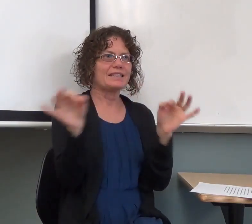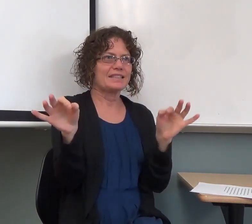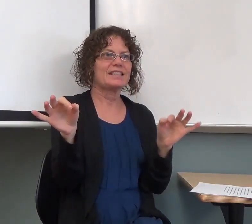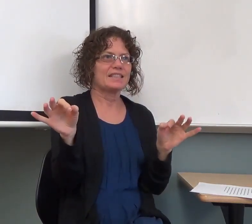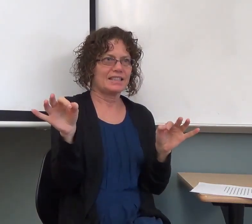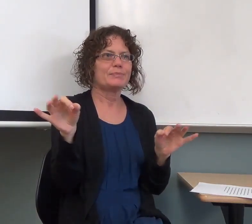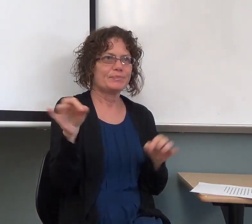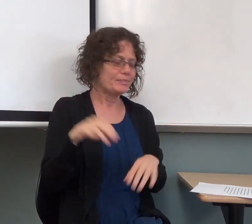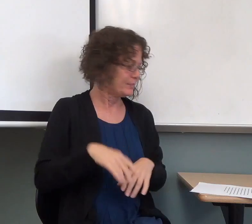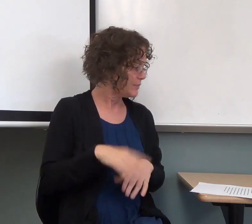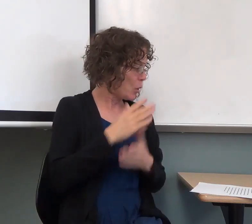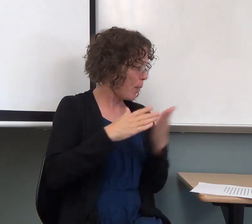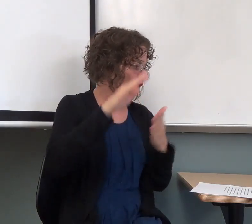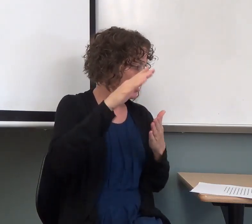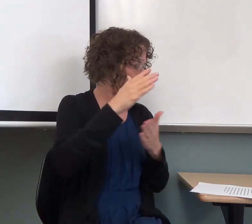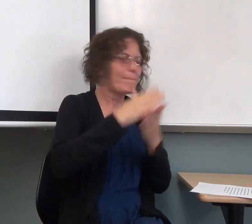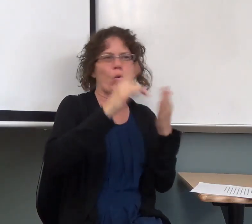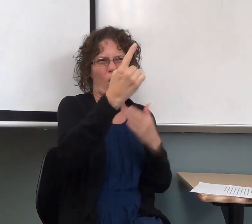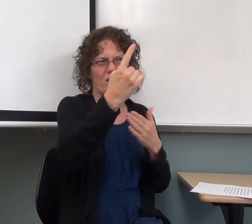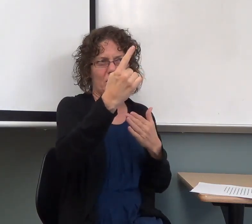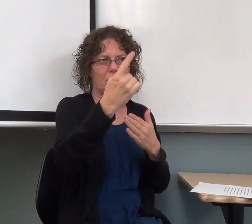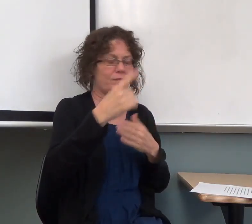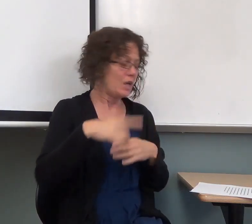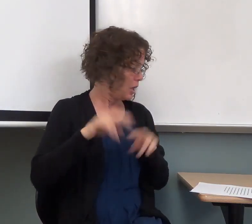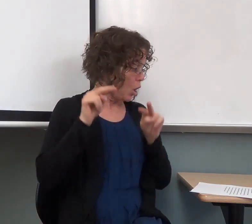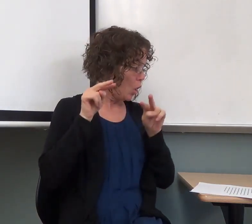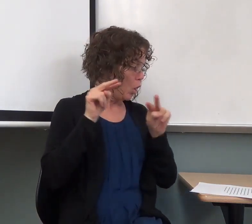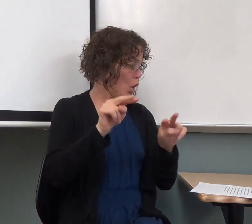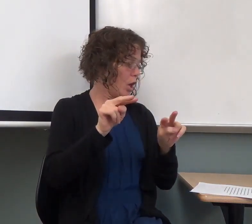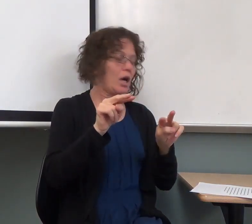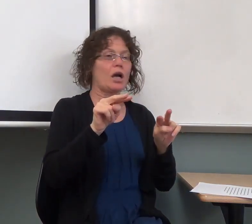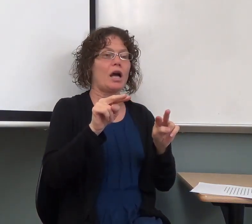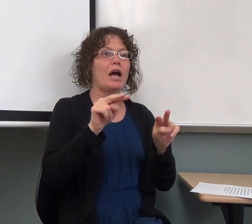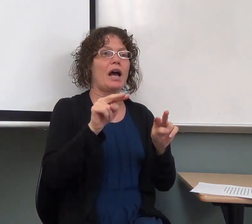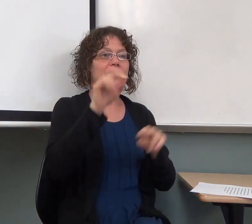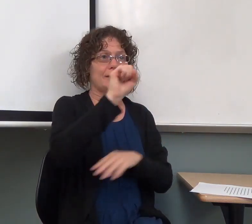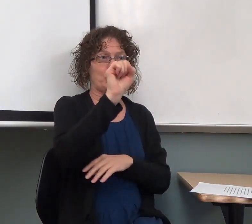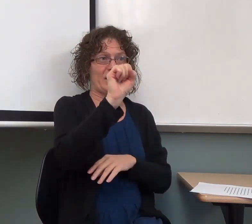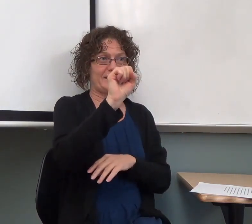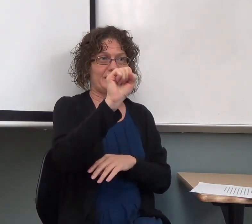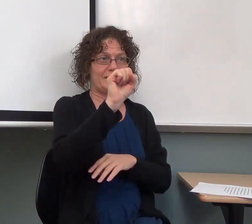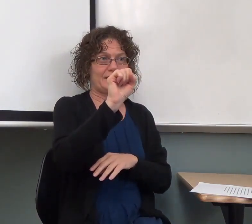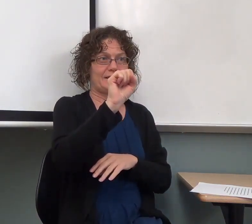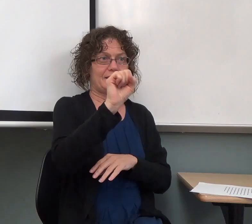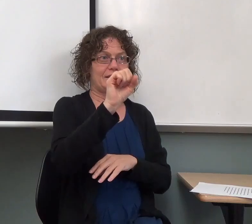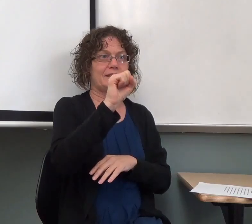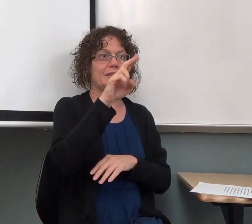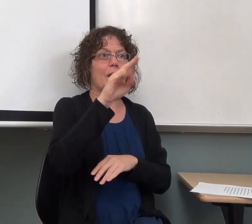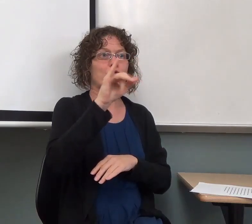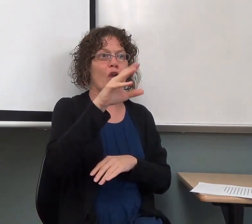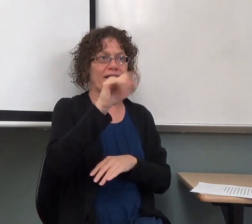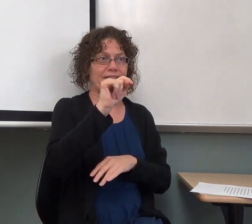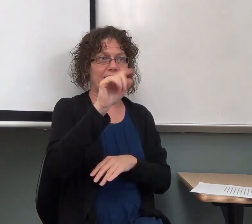So, let's go through this again. Let's look at subject. The subject can be simple or